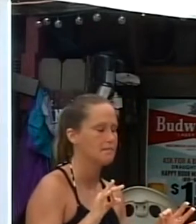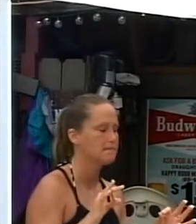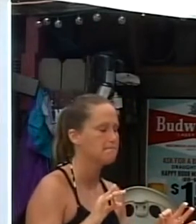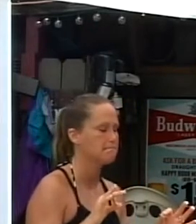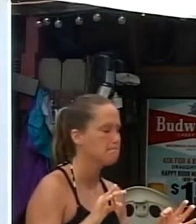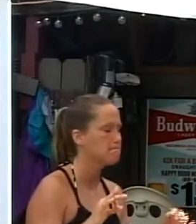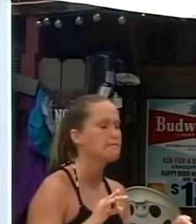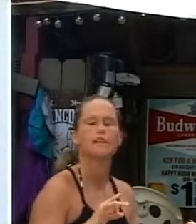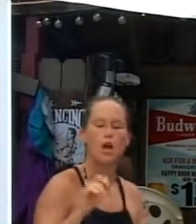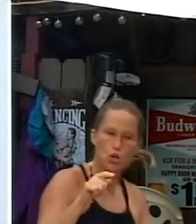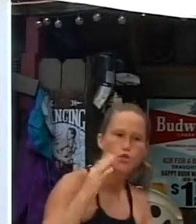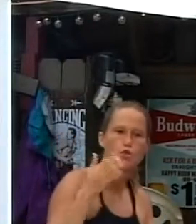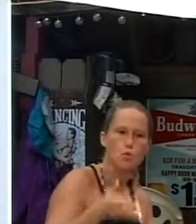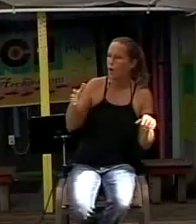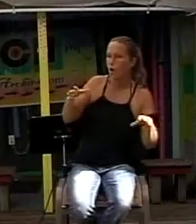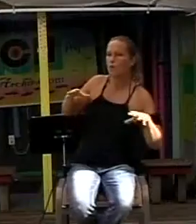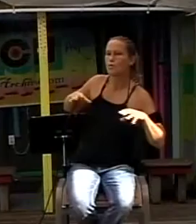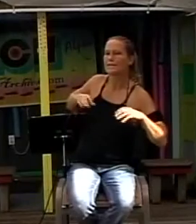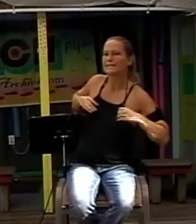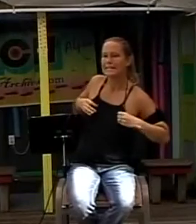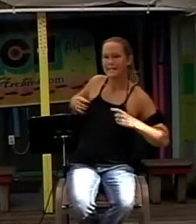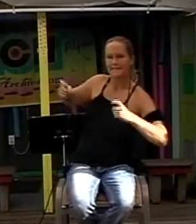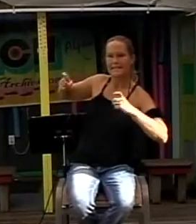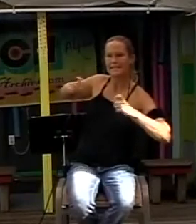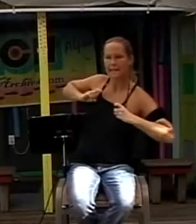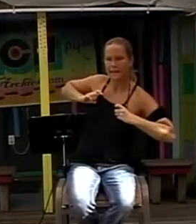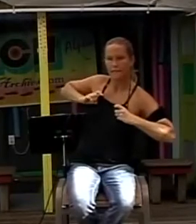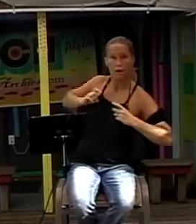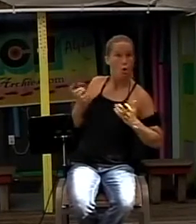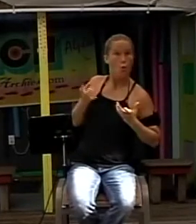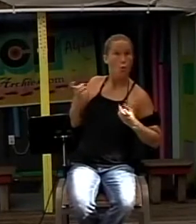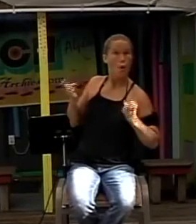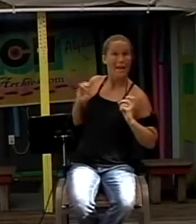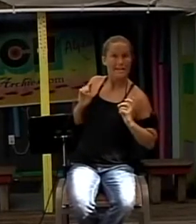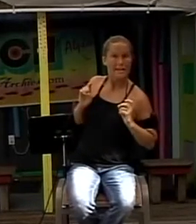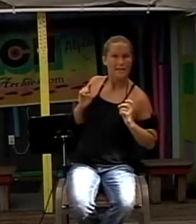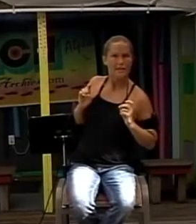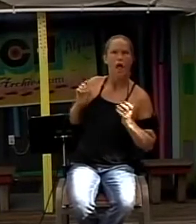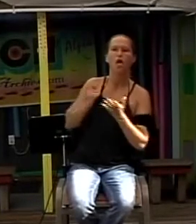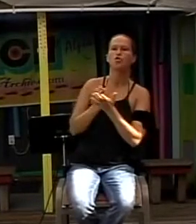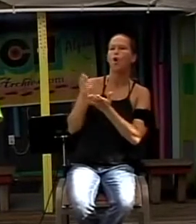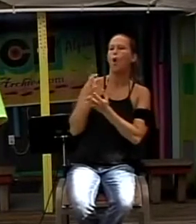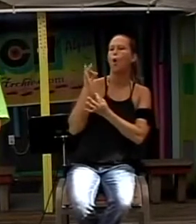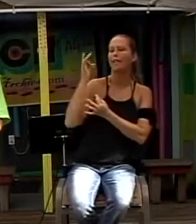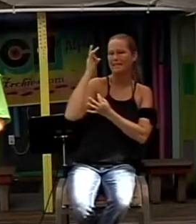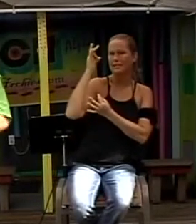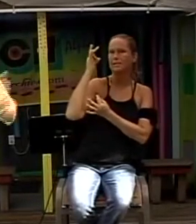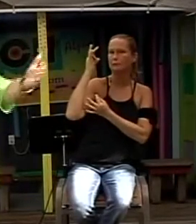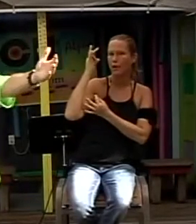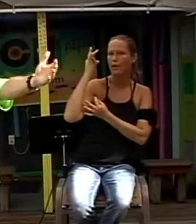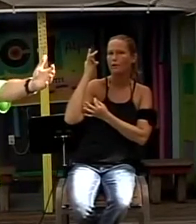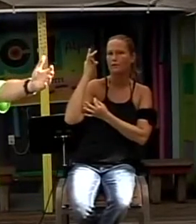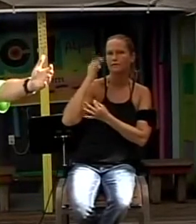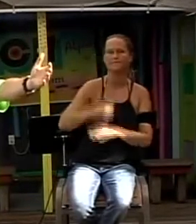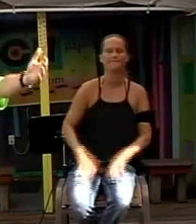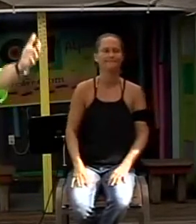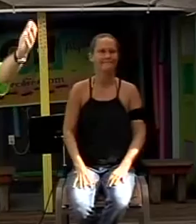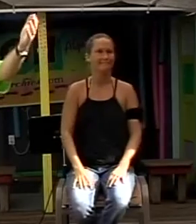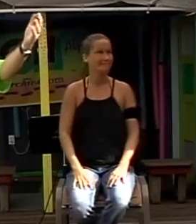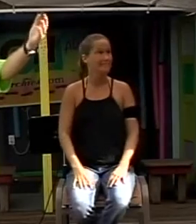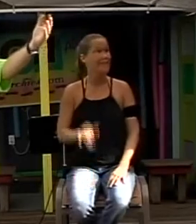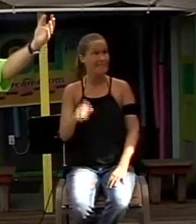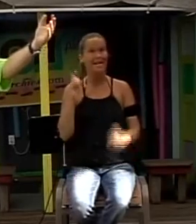you shall receive the gift of the Holy Spirit. There's the promise. There's the reality. Turn your life and will over. Receive